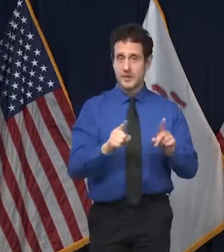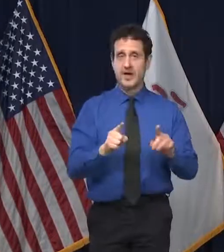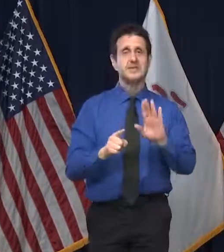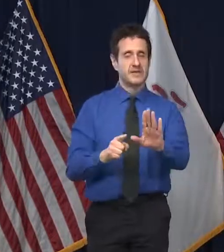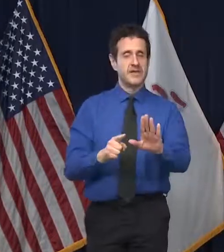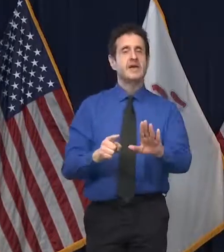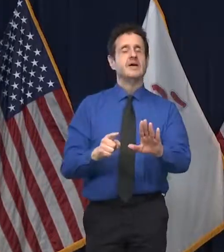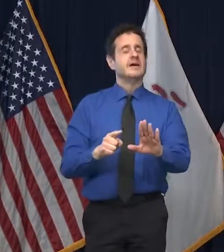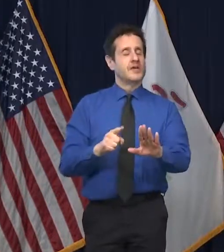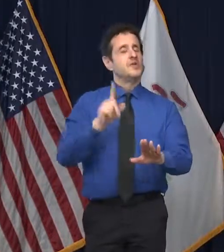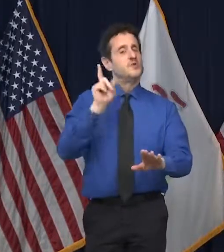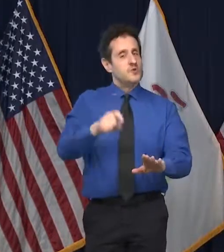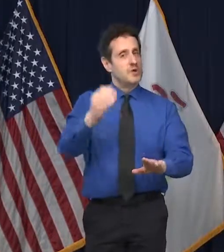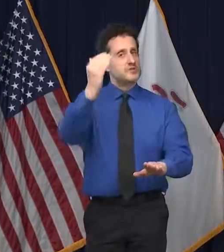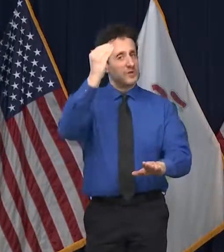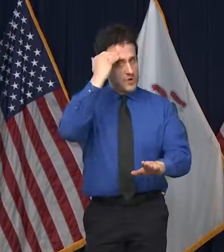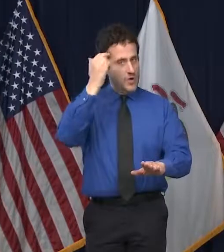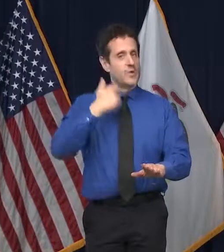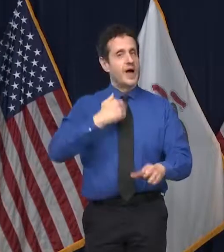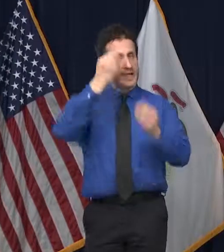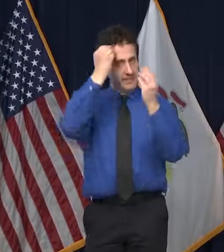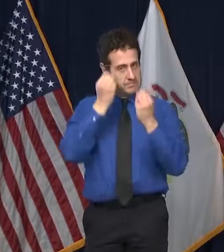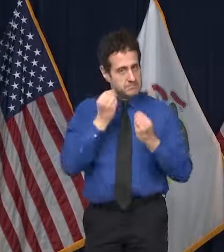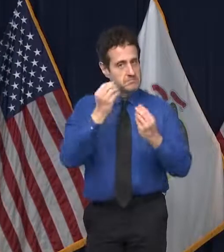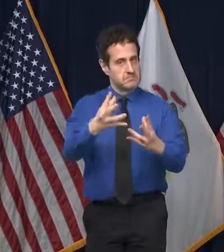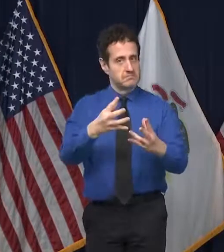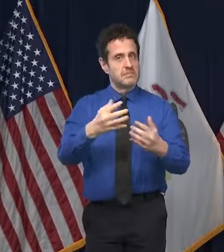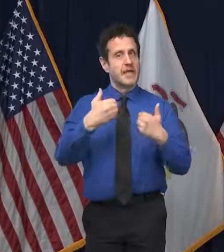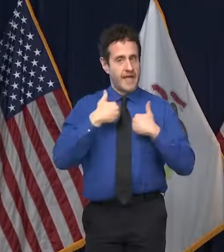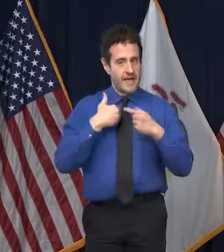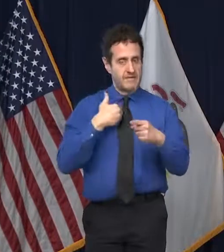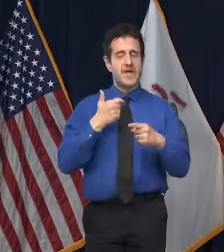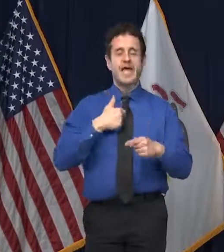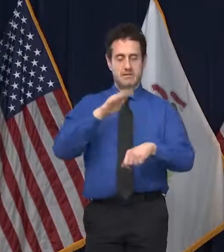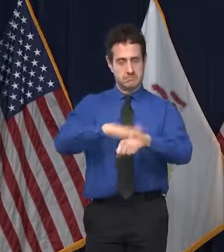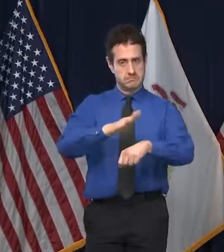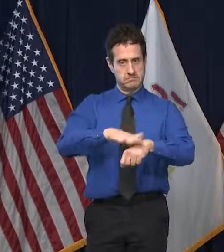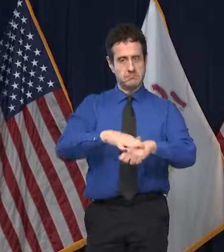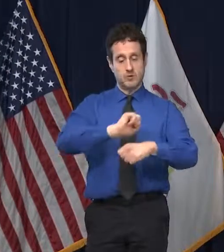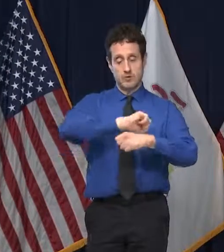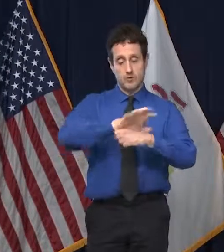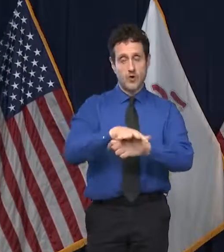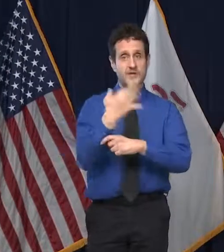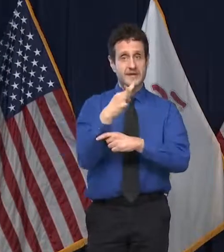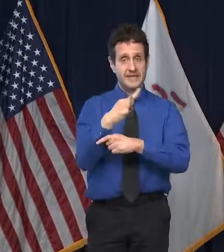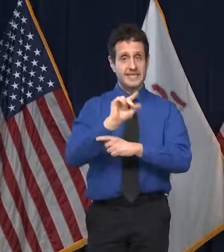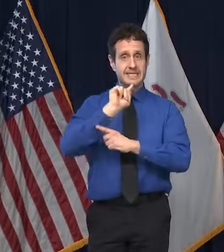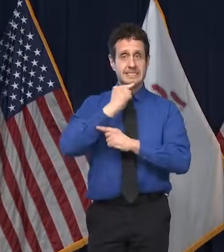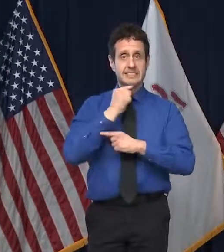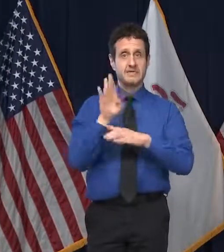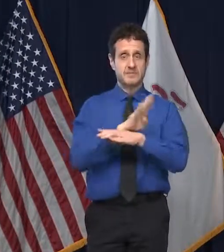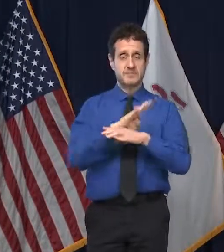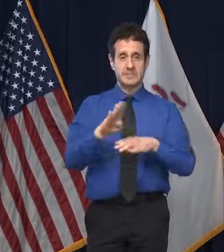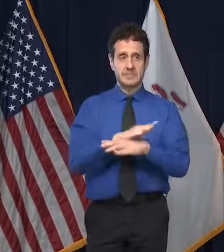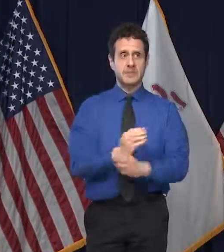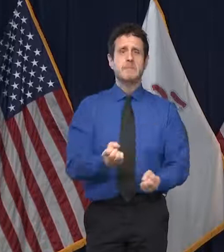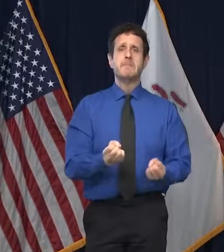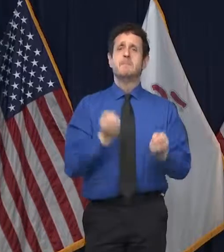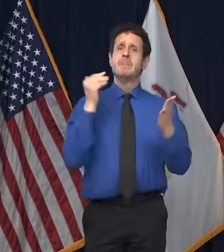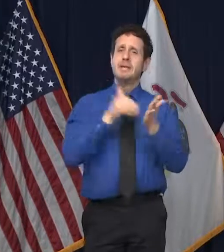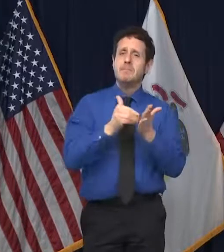didn't have all the information and the knowledge that COVID-19 is a serious disease. It's led to millions